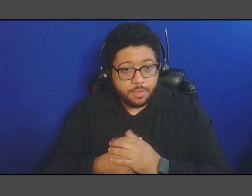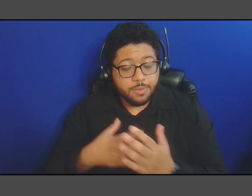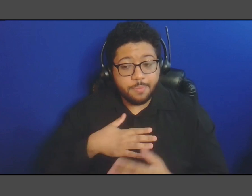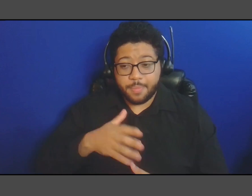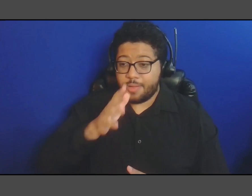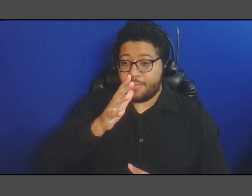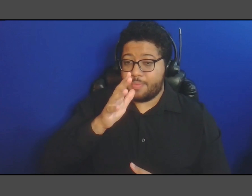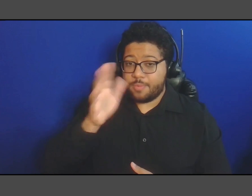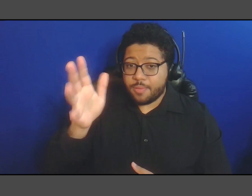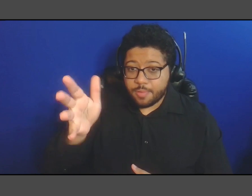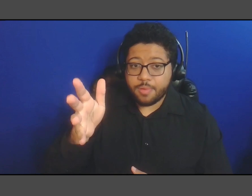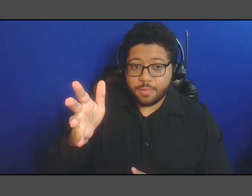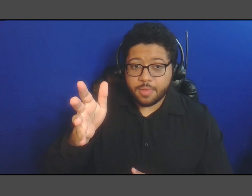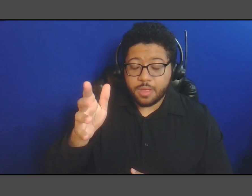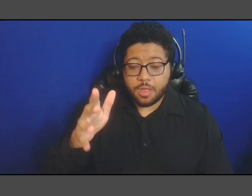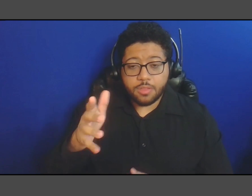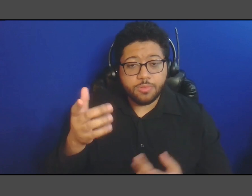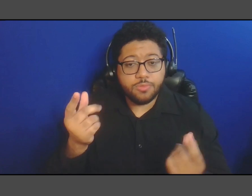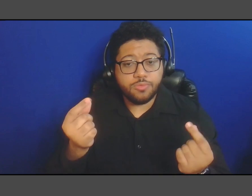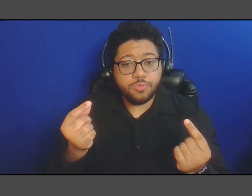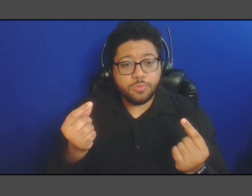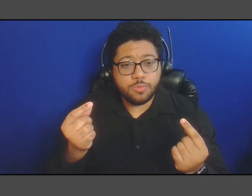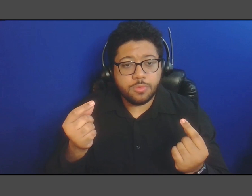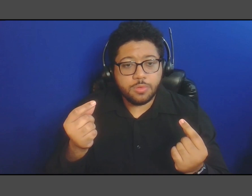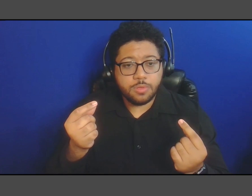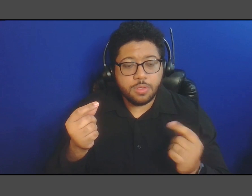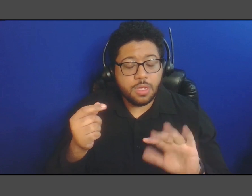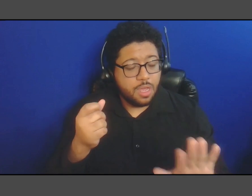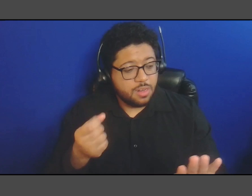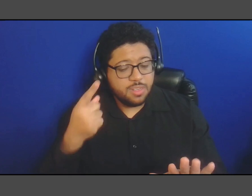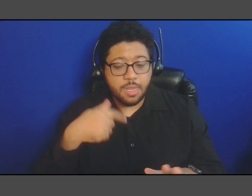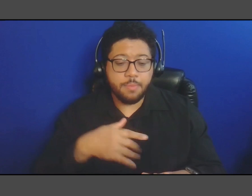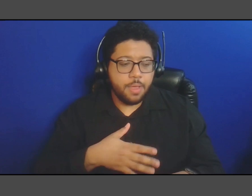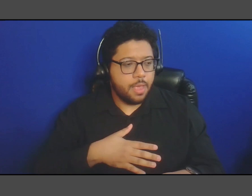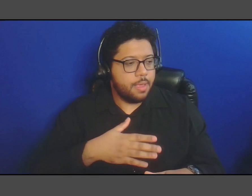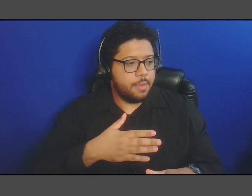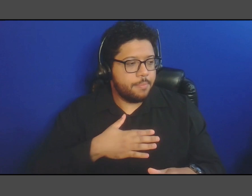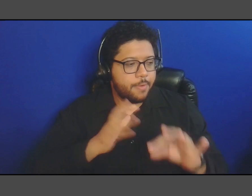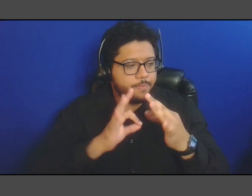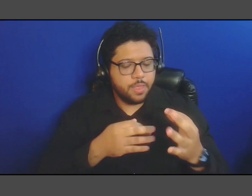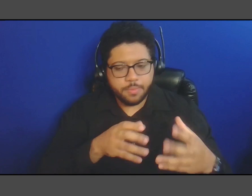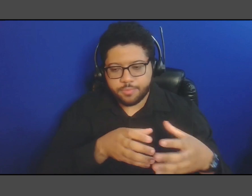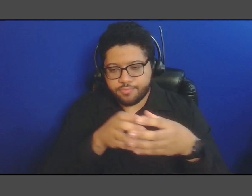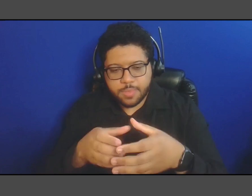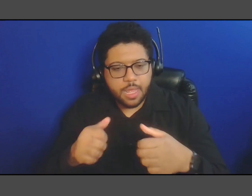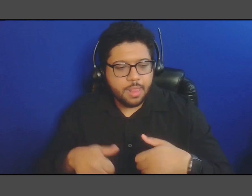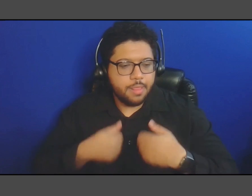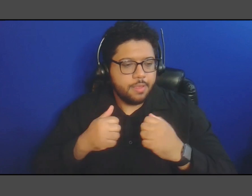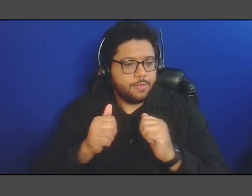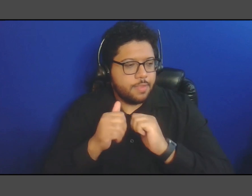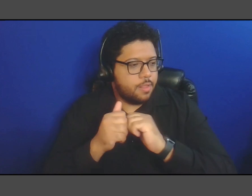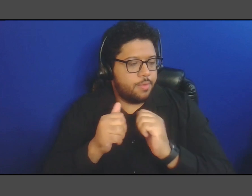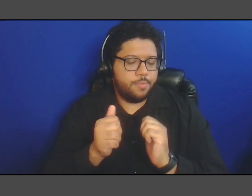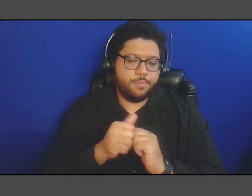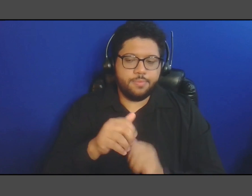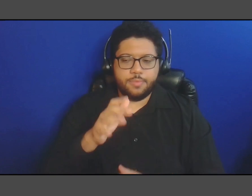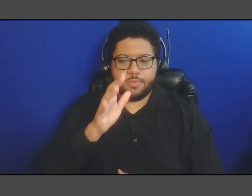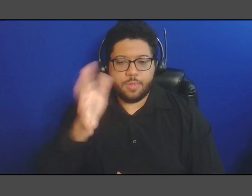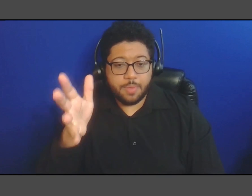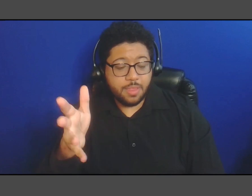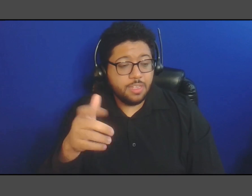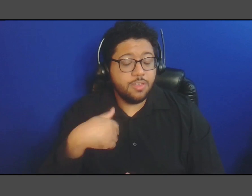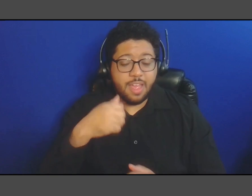would wake up, because we lived with her quite often. When my dad went overseas, my mother would move us home to live with my